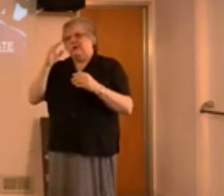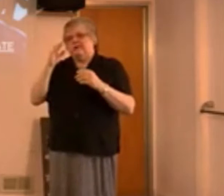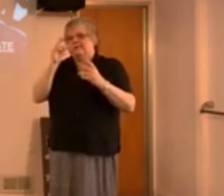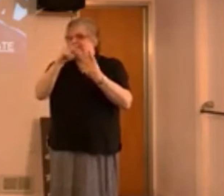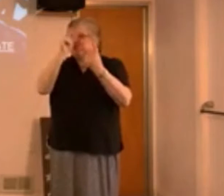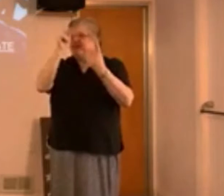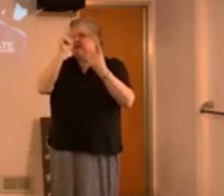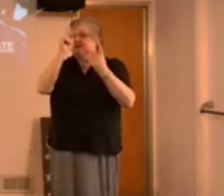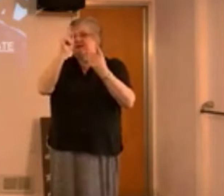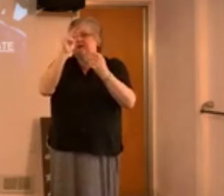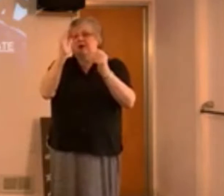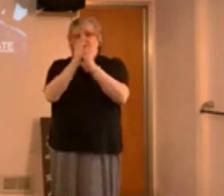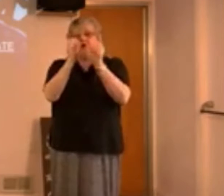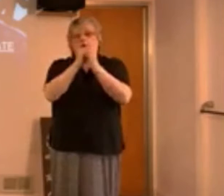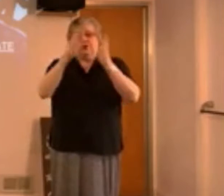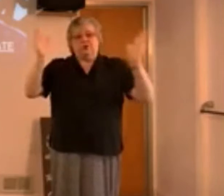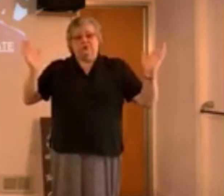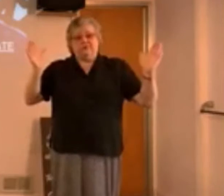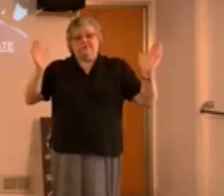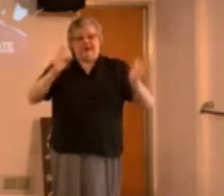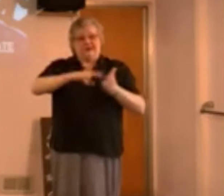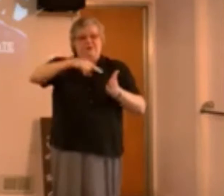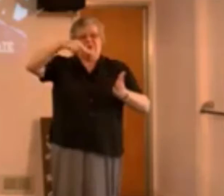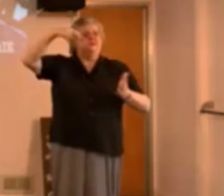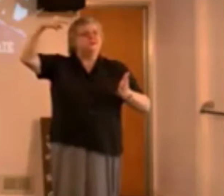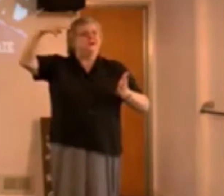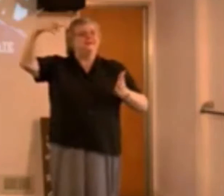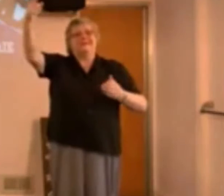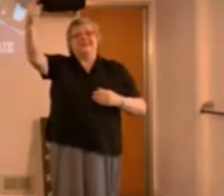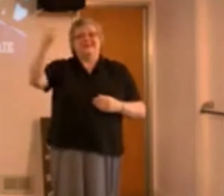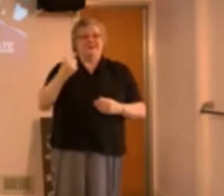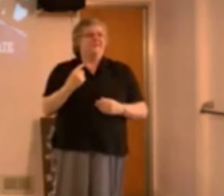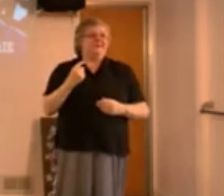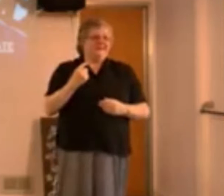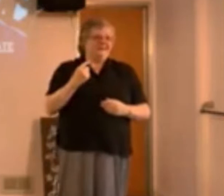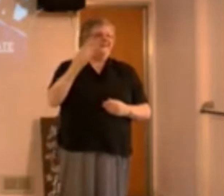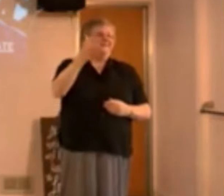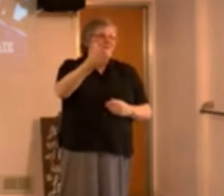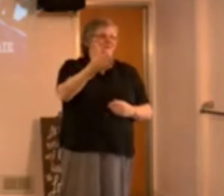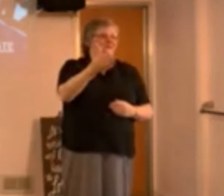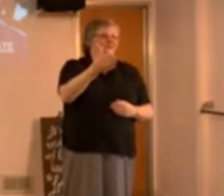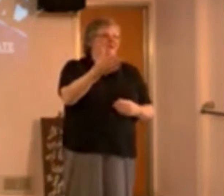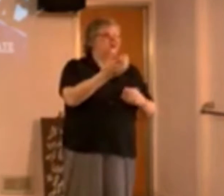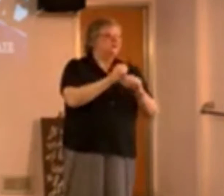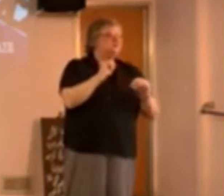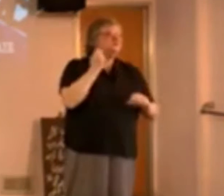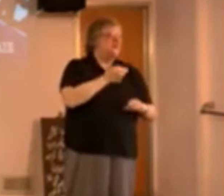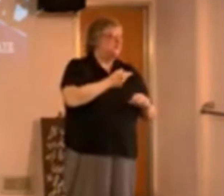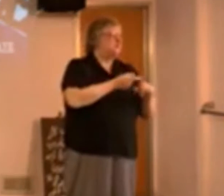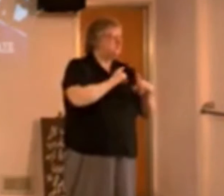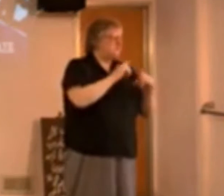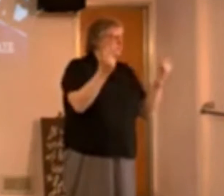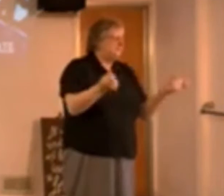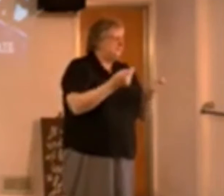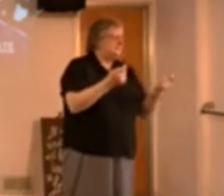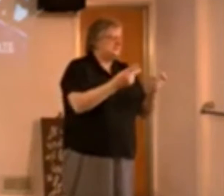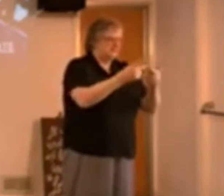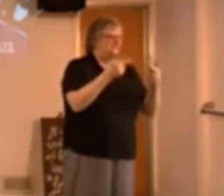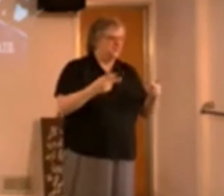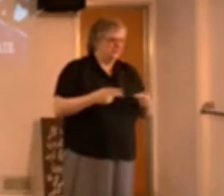perfect, crucified, resurrected, and coming again to save us from ourselves and from our